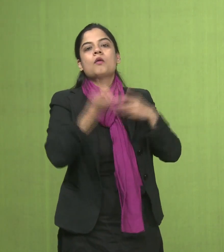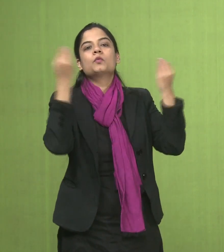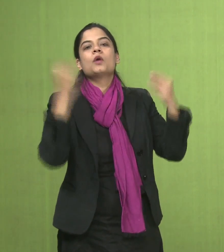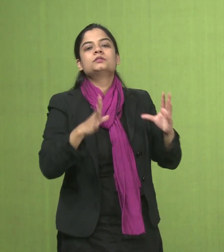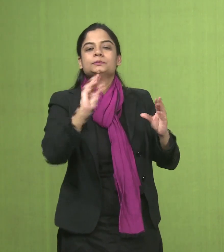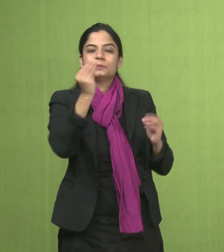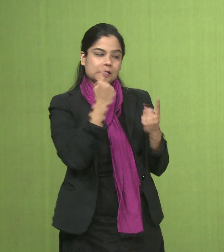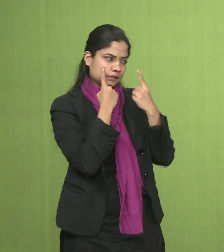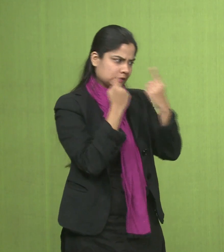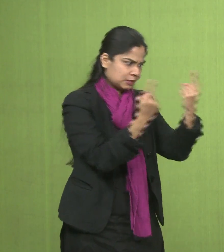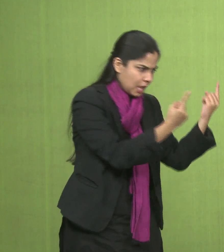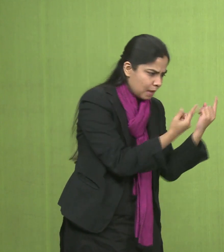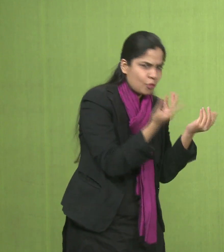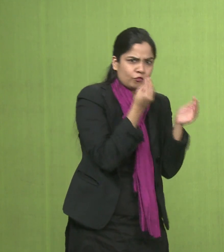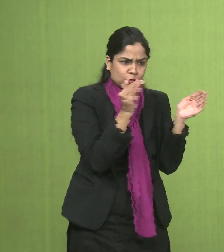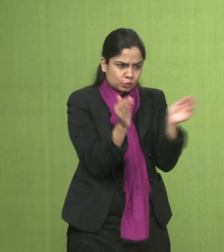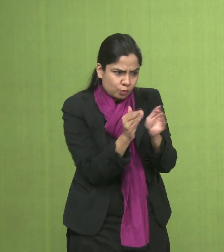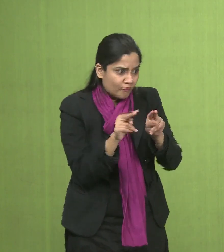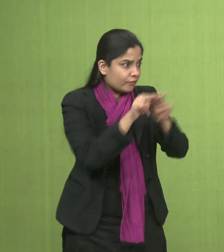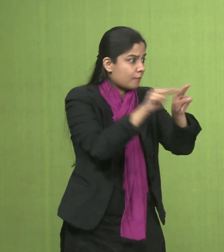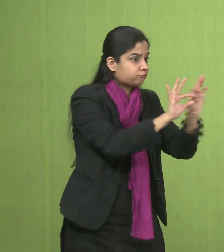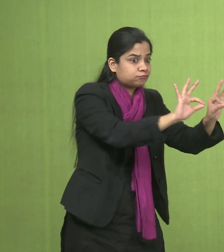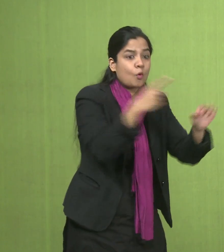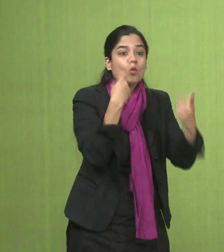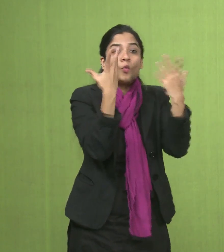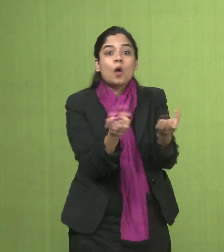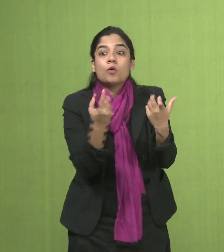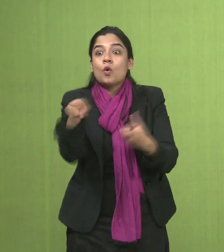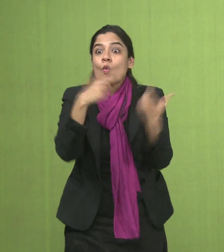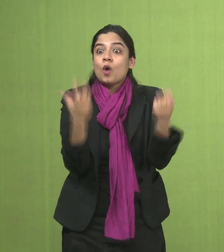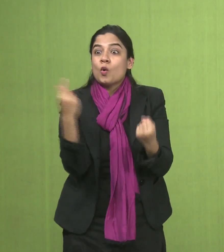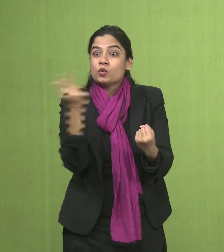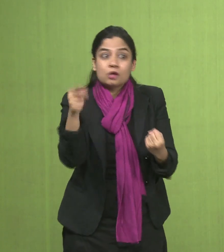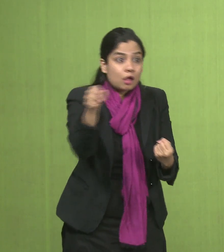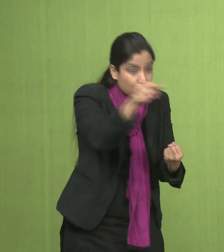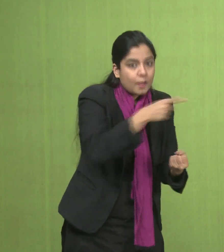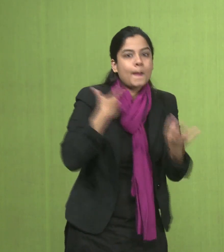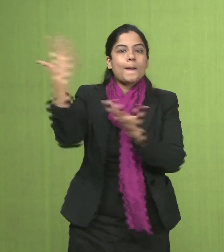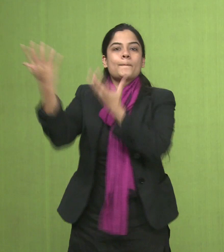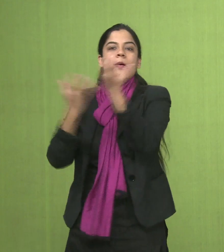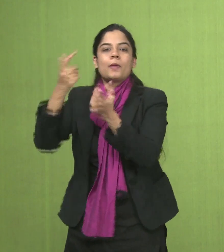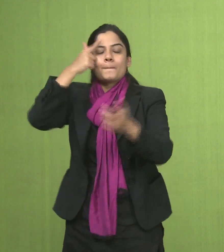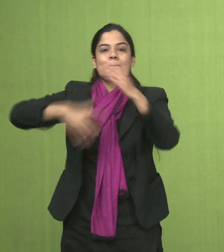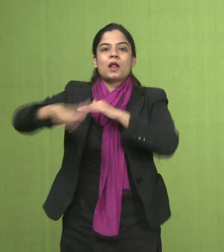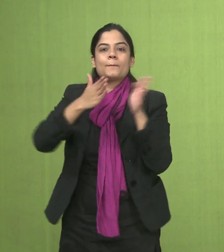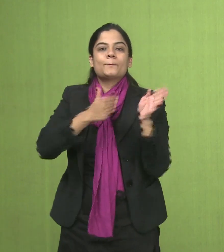buy more than what we need, there will be a lot of wastage. There will be spoilage and wastage. So we should always, especially food, we should